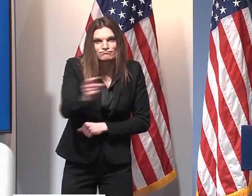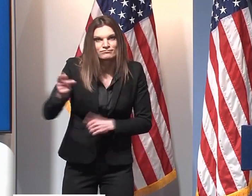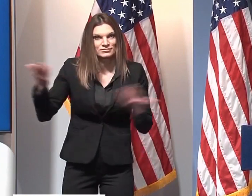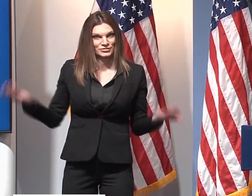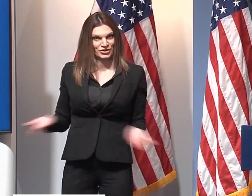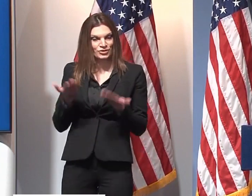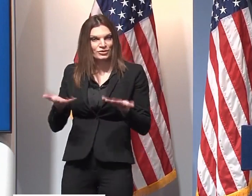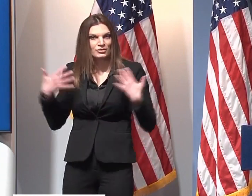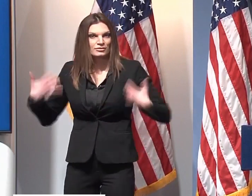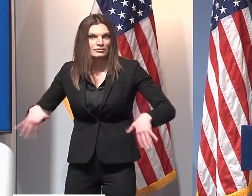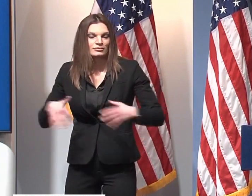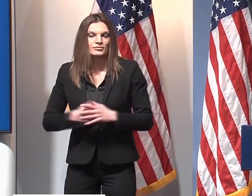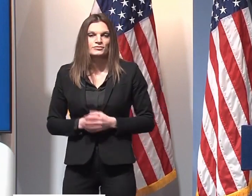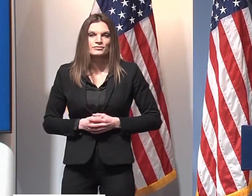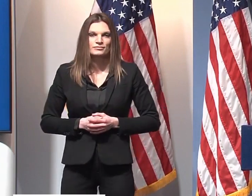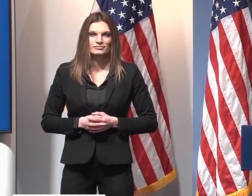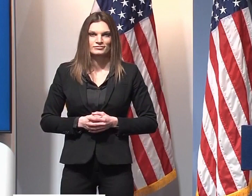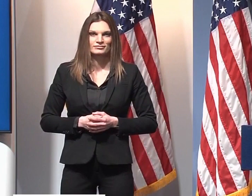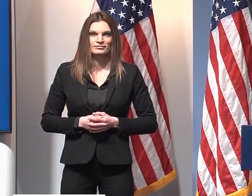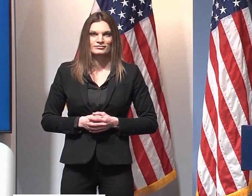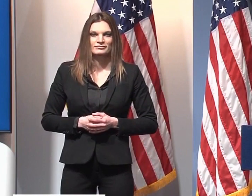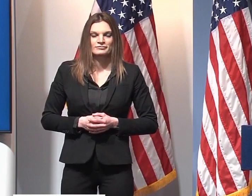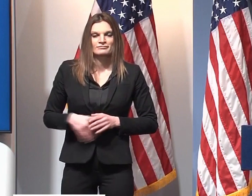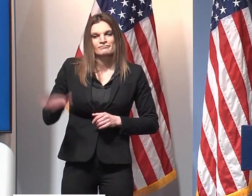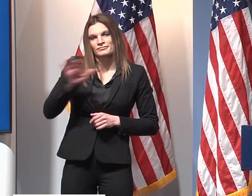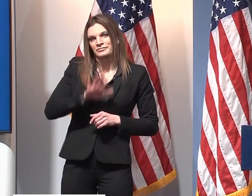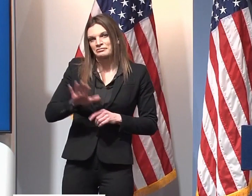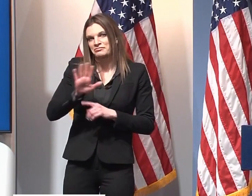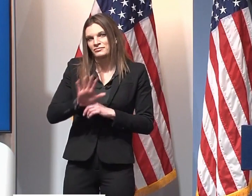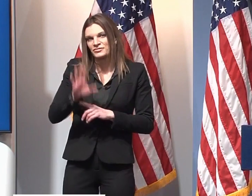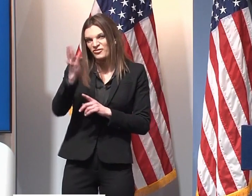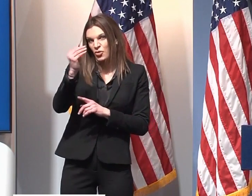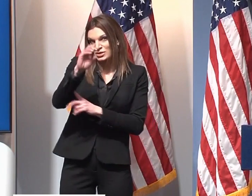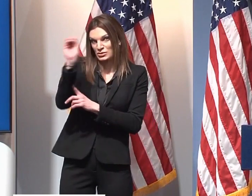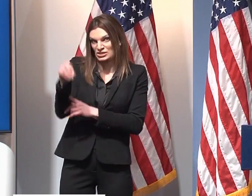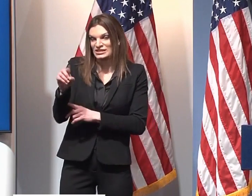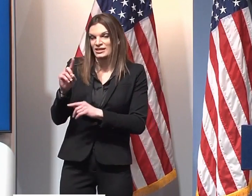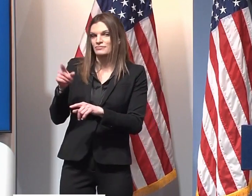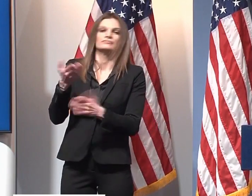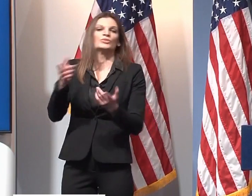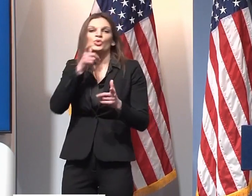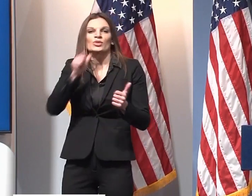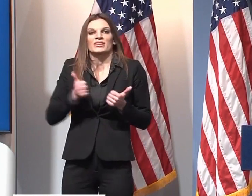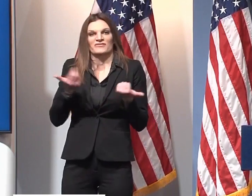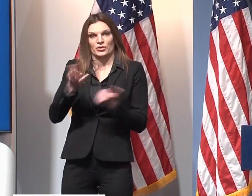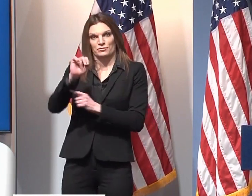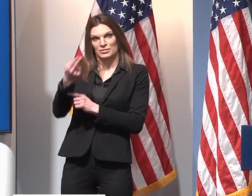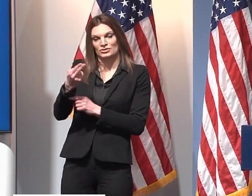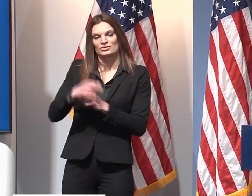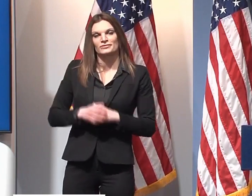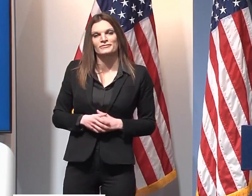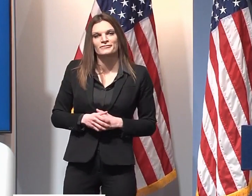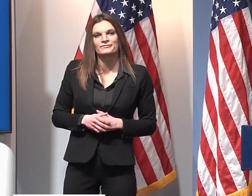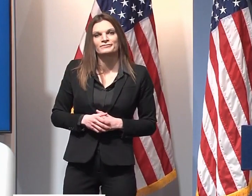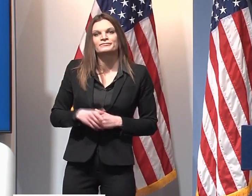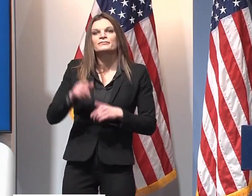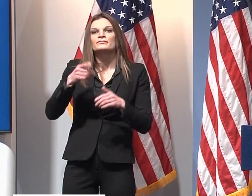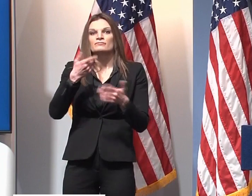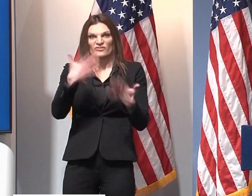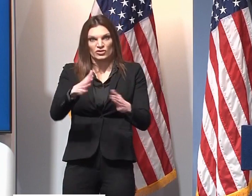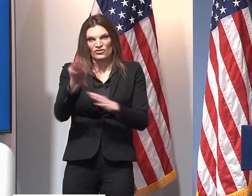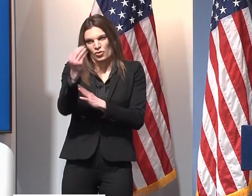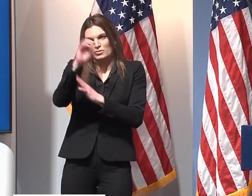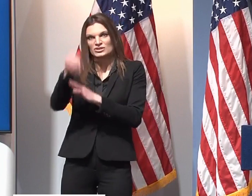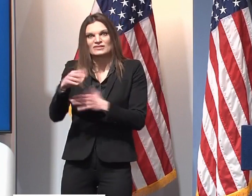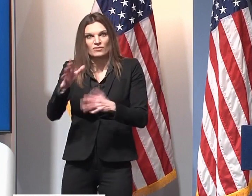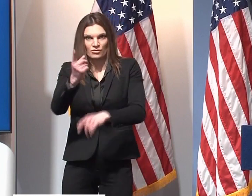have now been administered in Michigan. About 14% of Michiganders have received at least one dose,